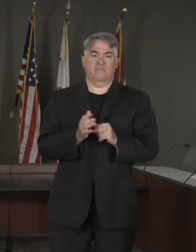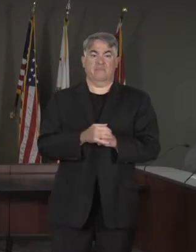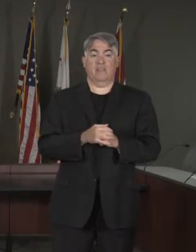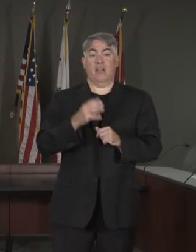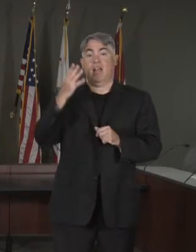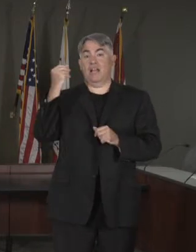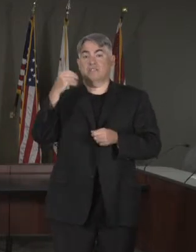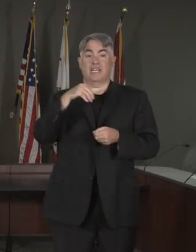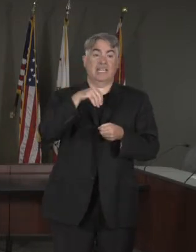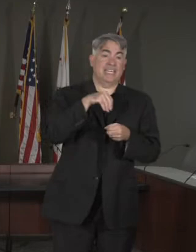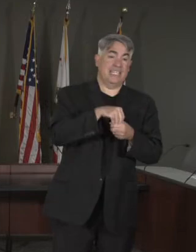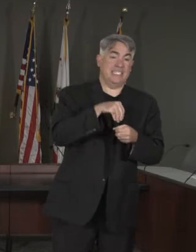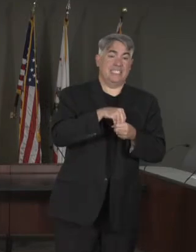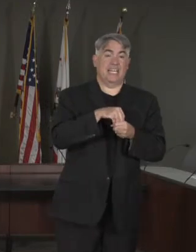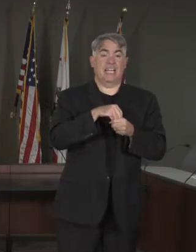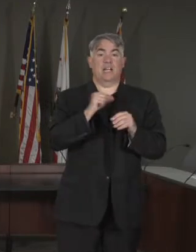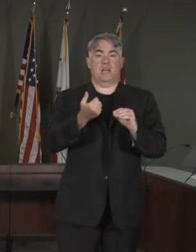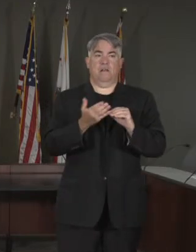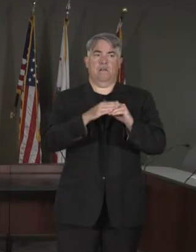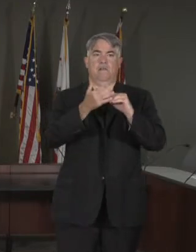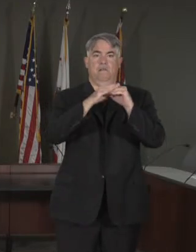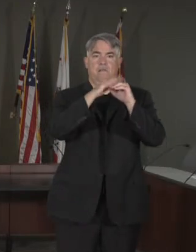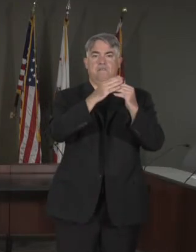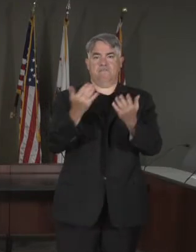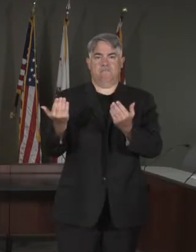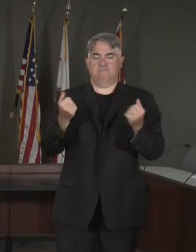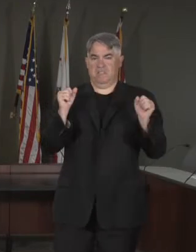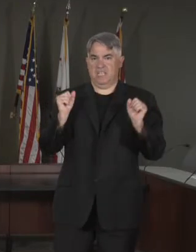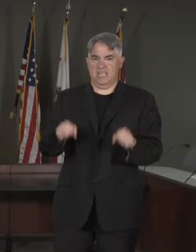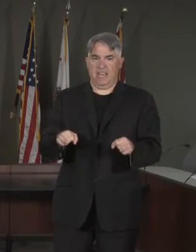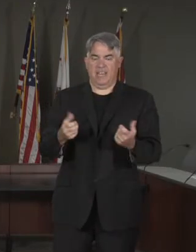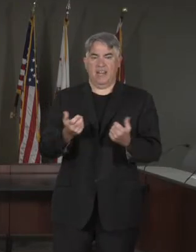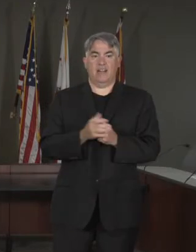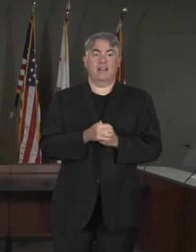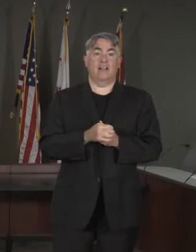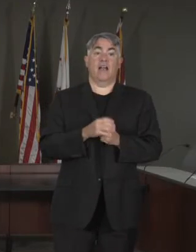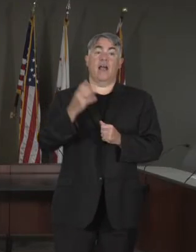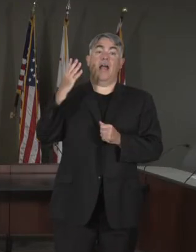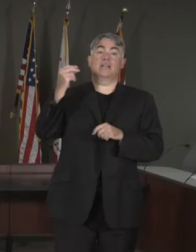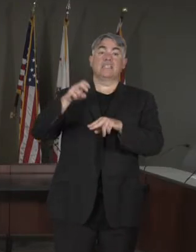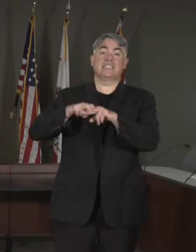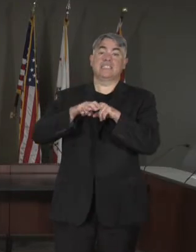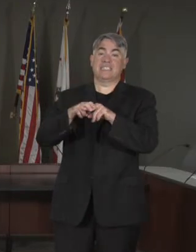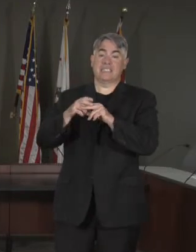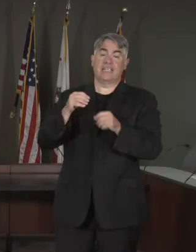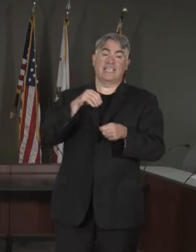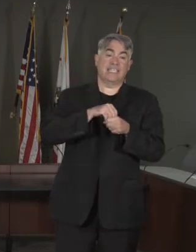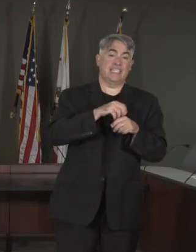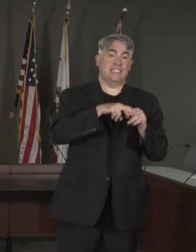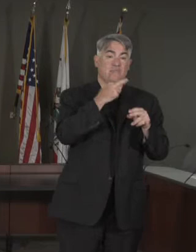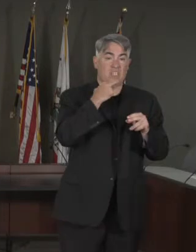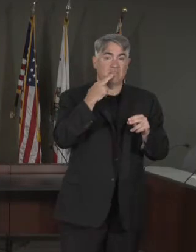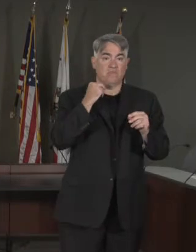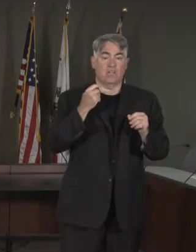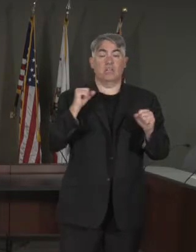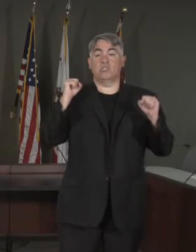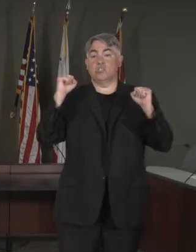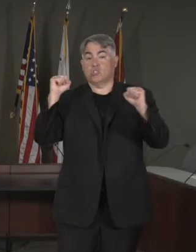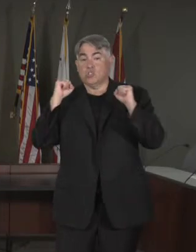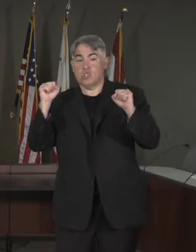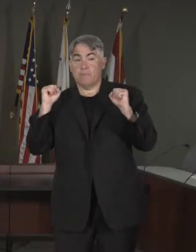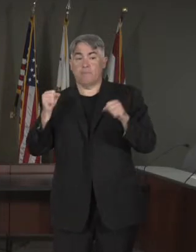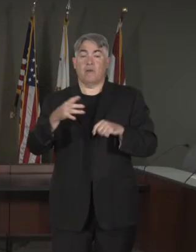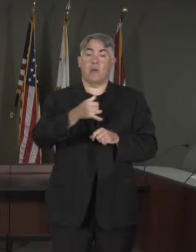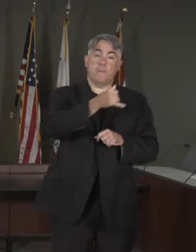Private outdoor events see capacities increase. Indoor seated events, outdoor seated events, gyms, bars indoors,